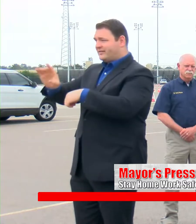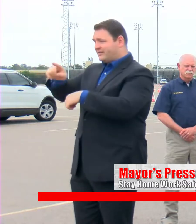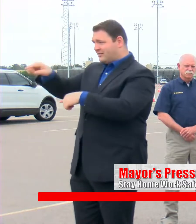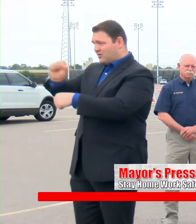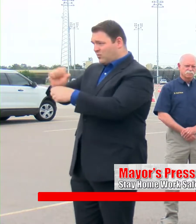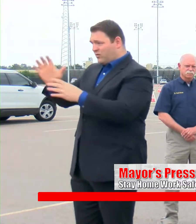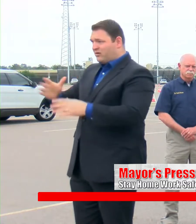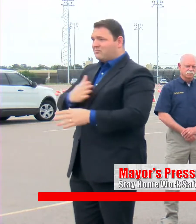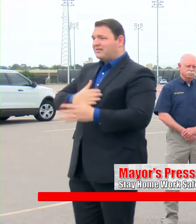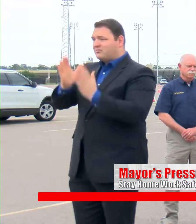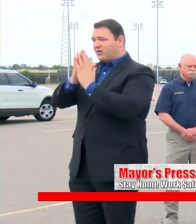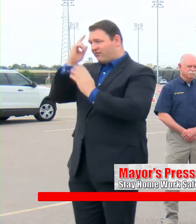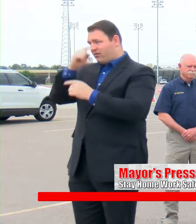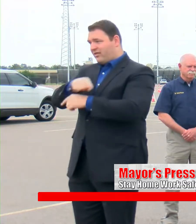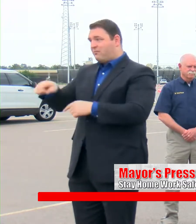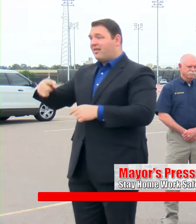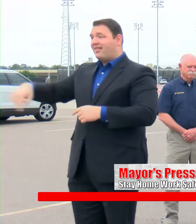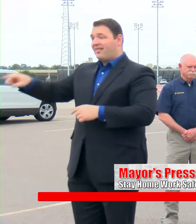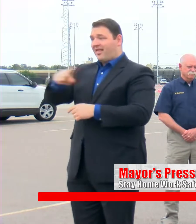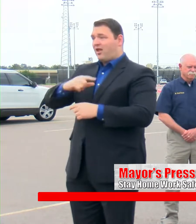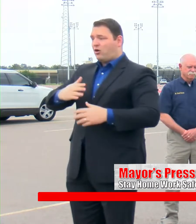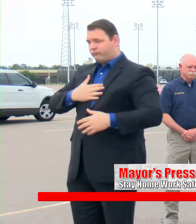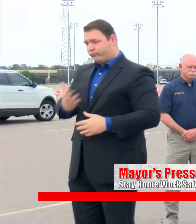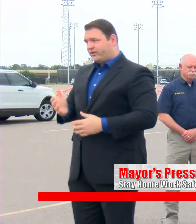with that, thank you.